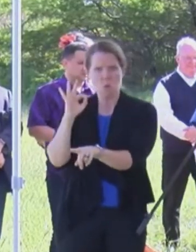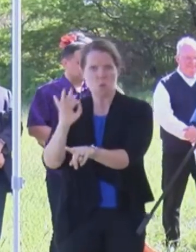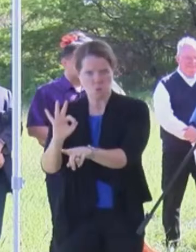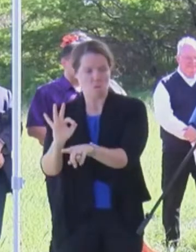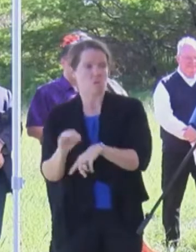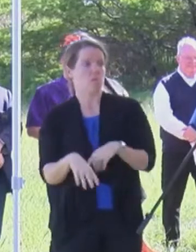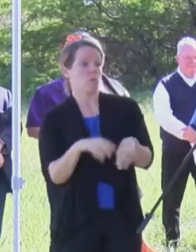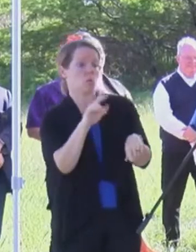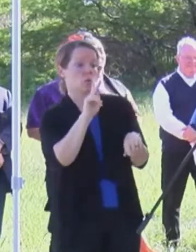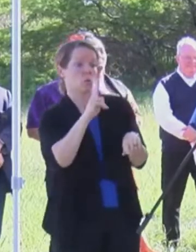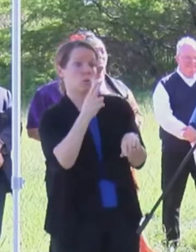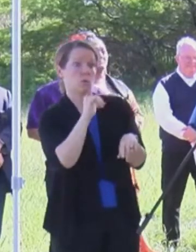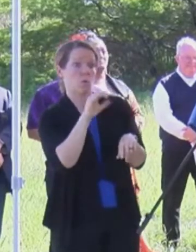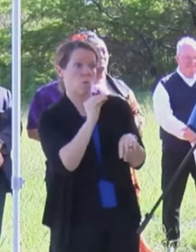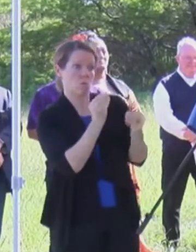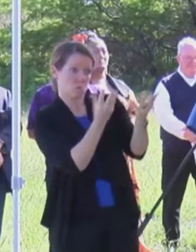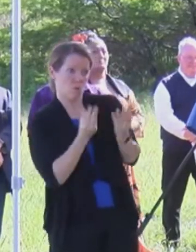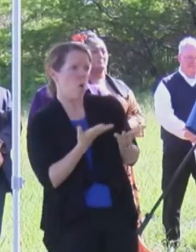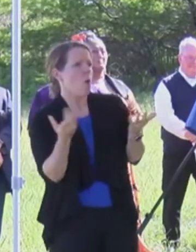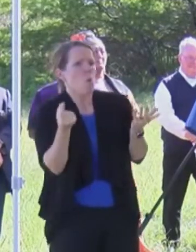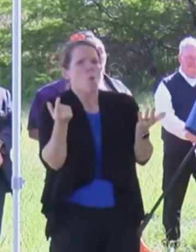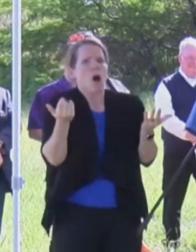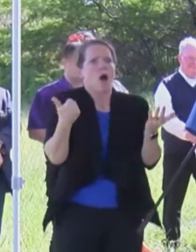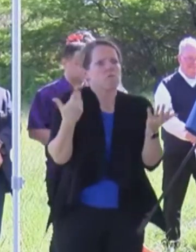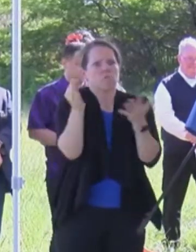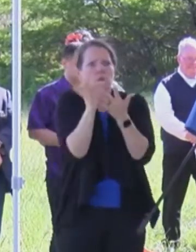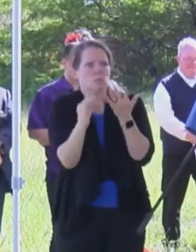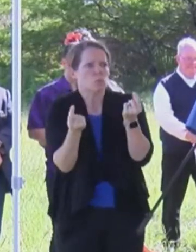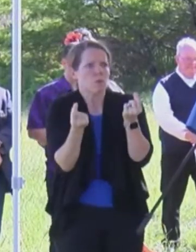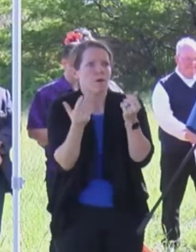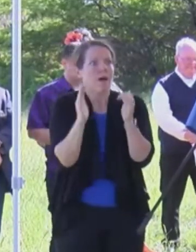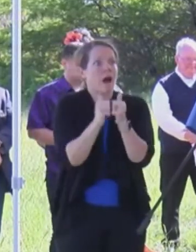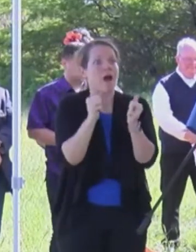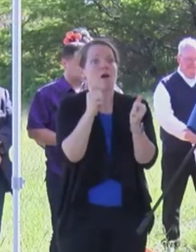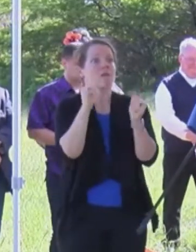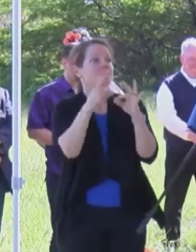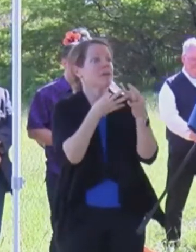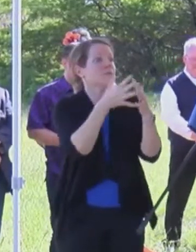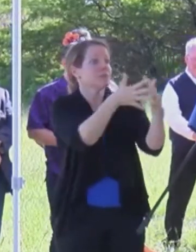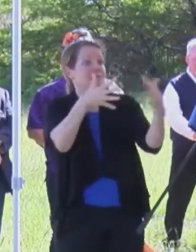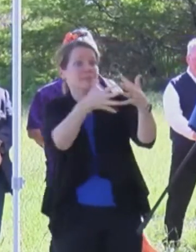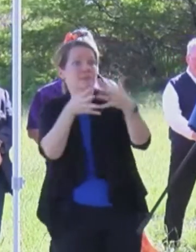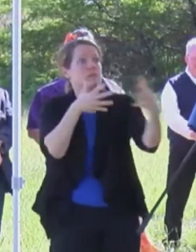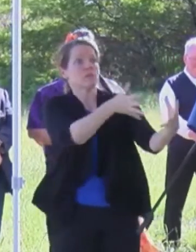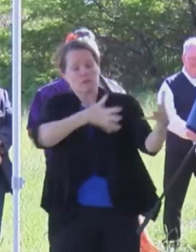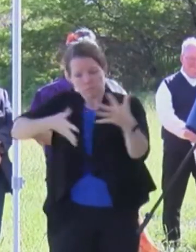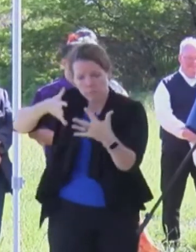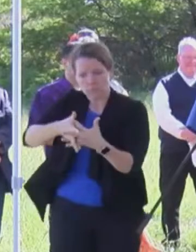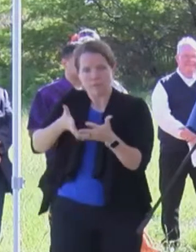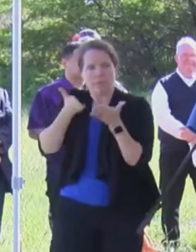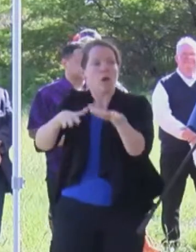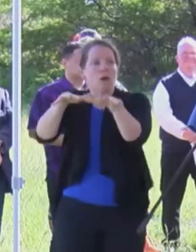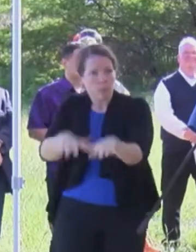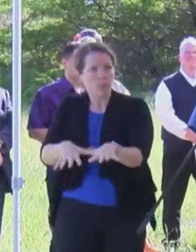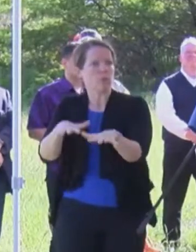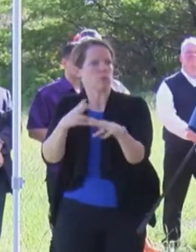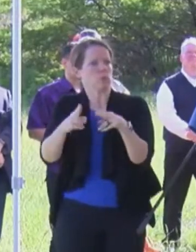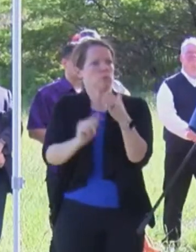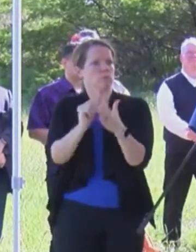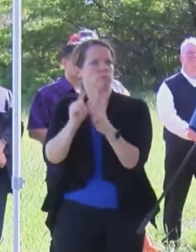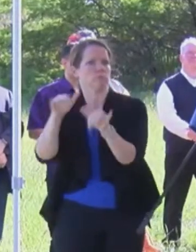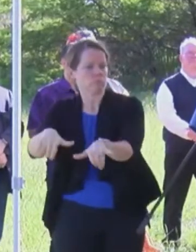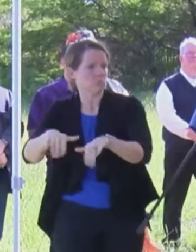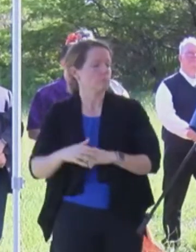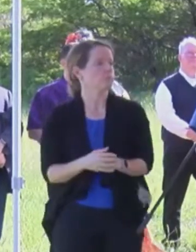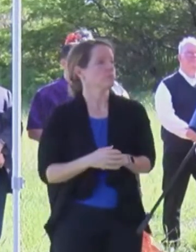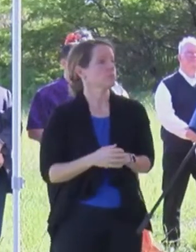to help us understand that market so that we can transact accordingly. And then finally, the ADU program that the mayor and the governor talked